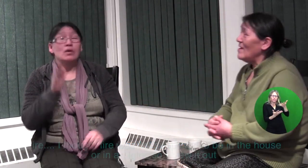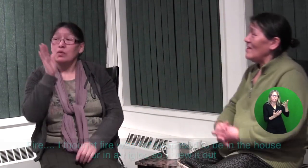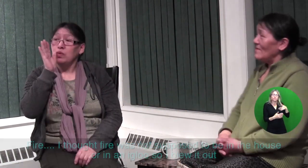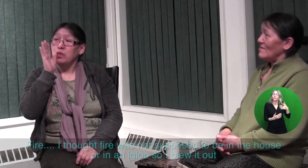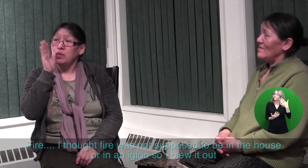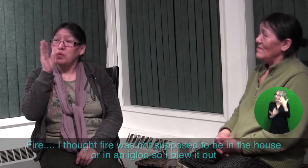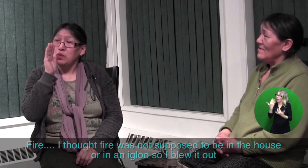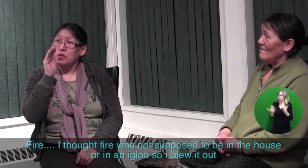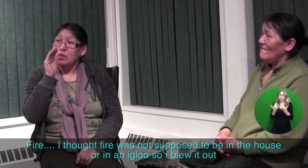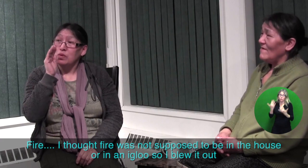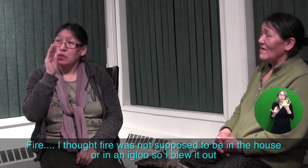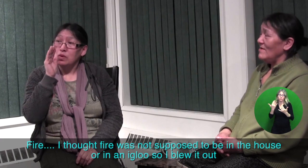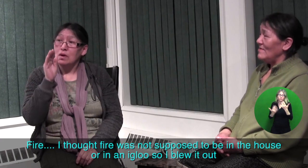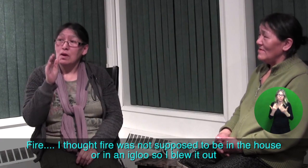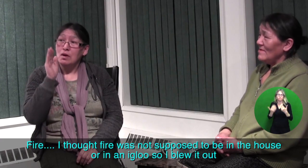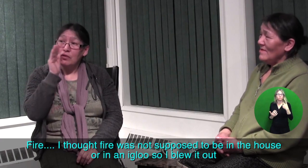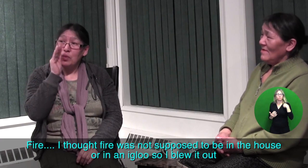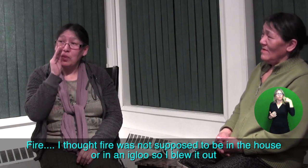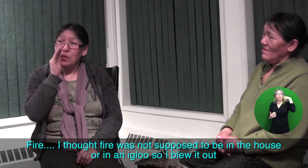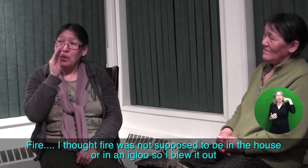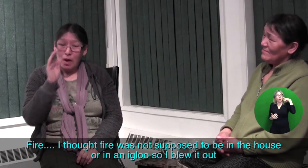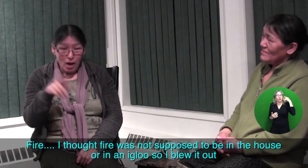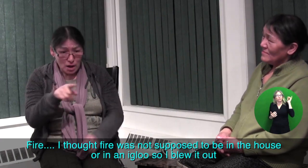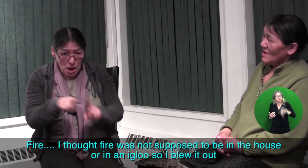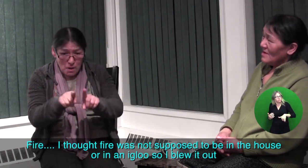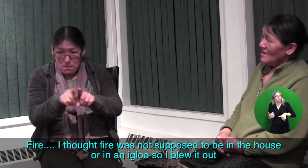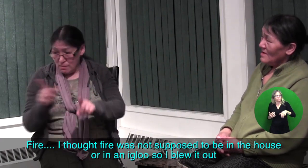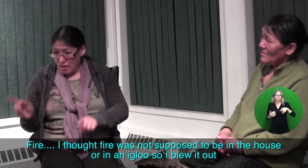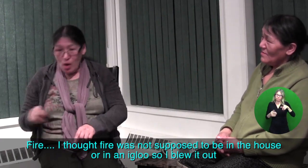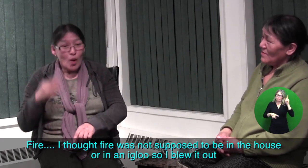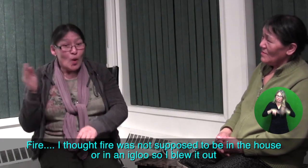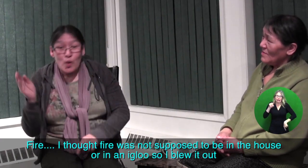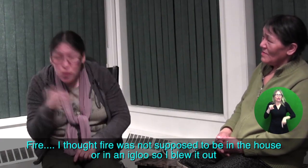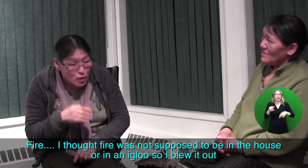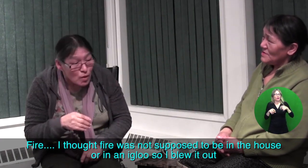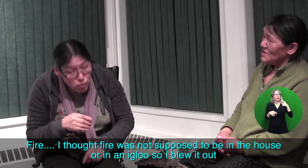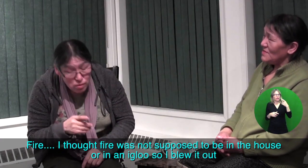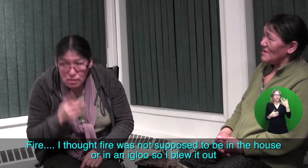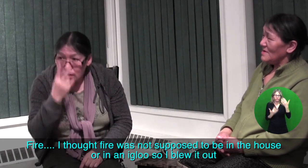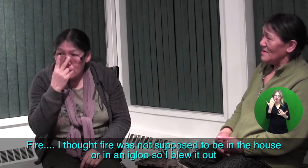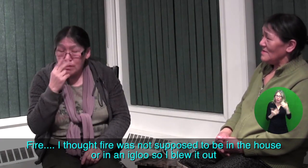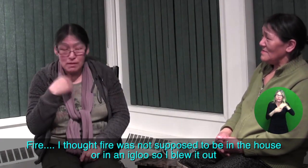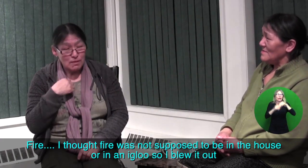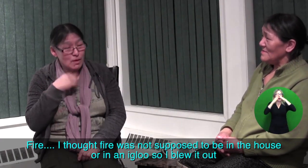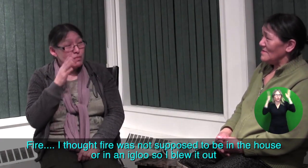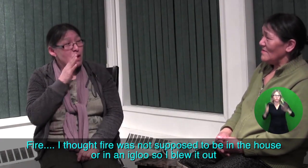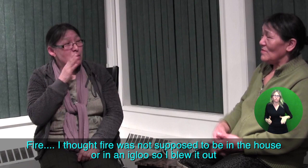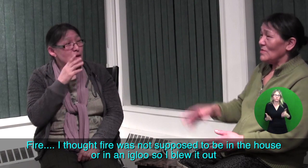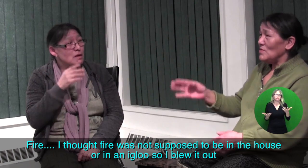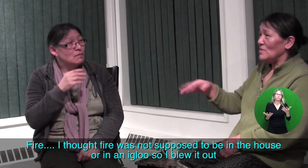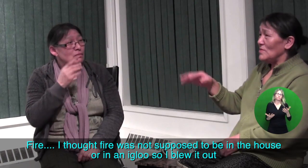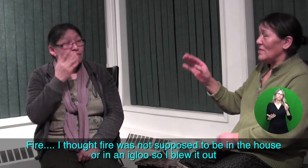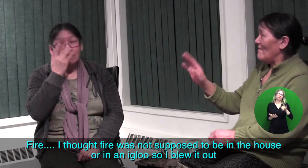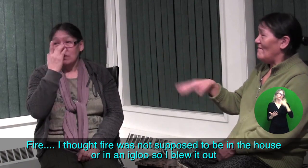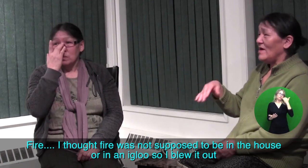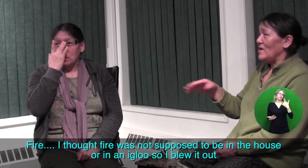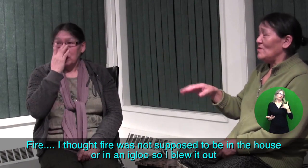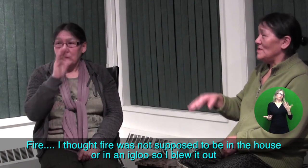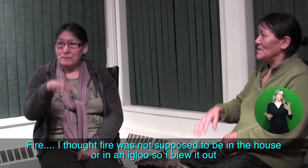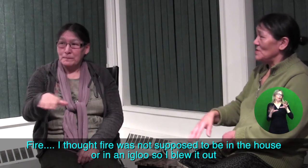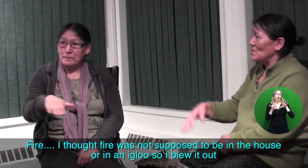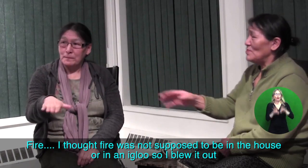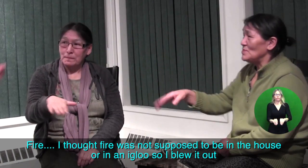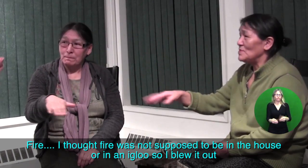Oh, fire. Oh, the fire. Yeah. Like, she thought,